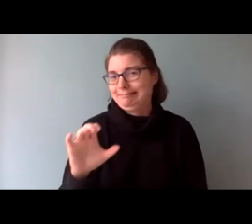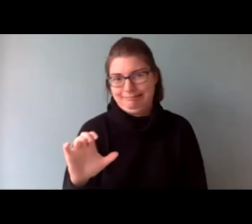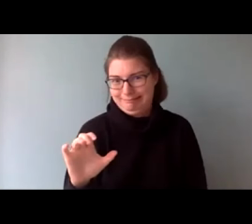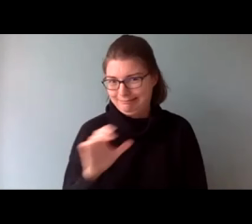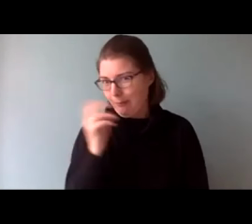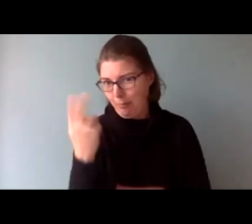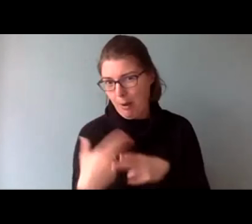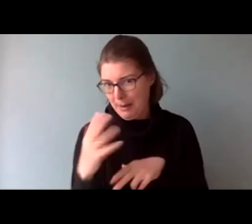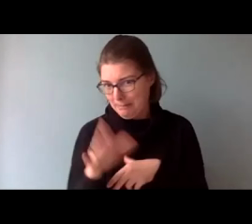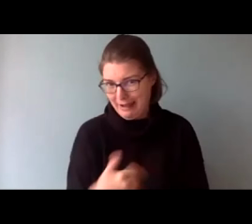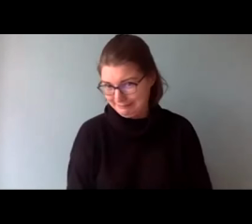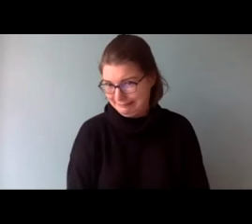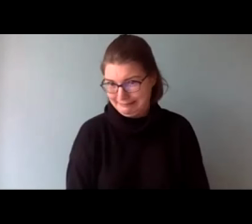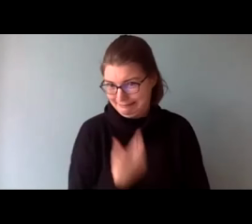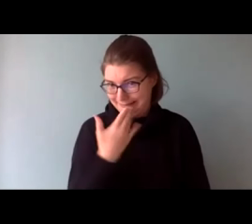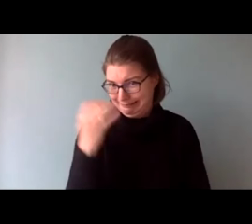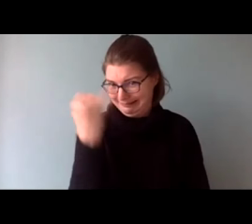That's great.